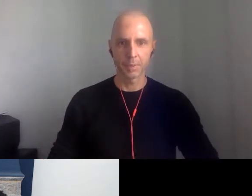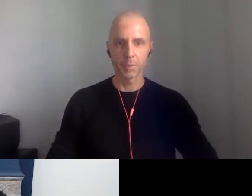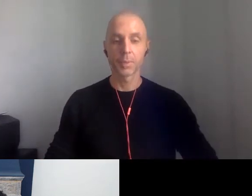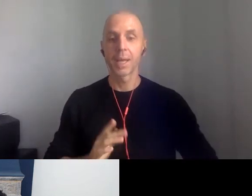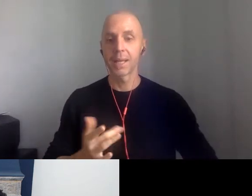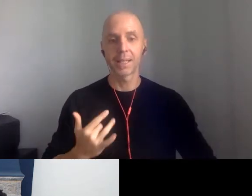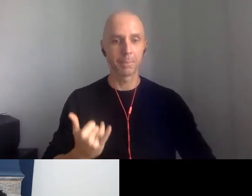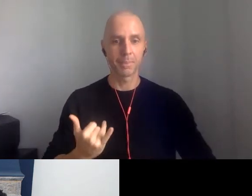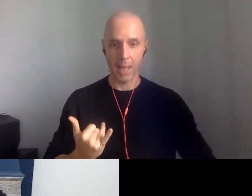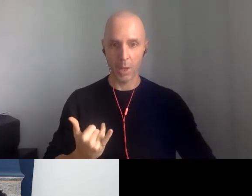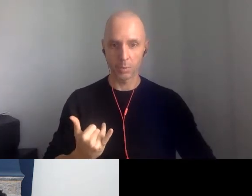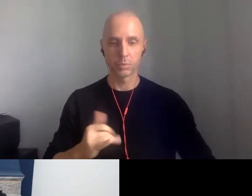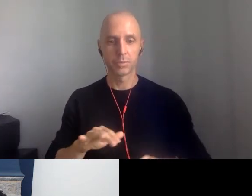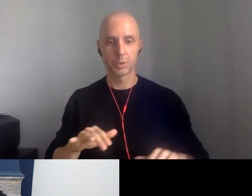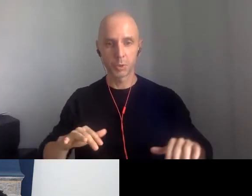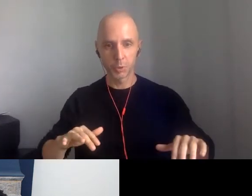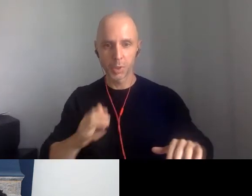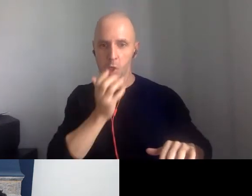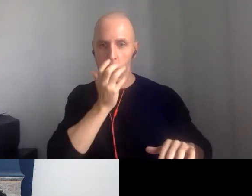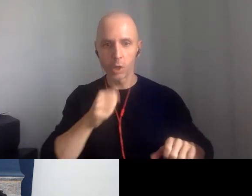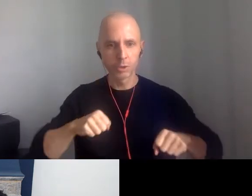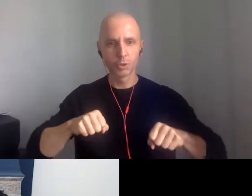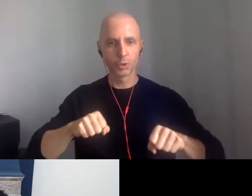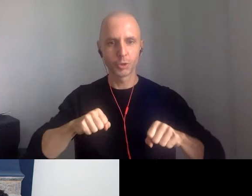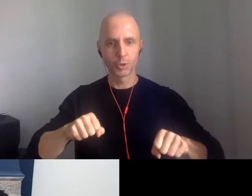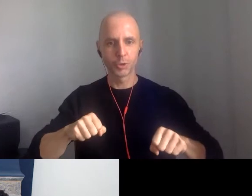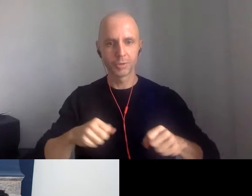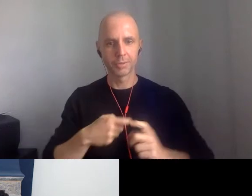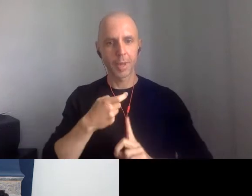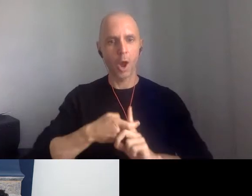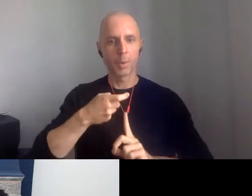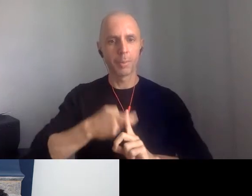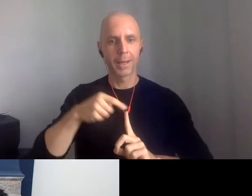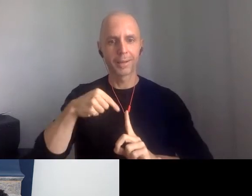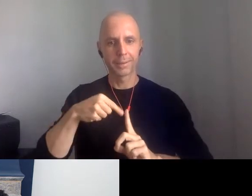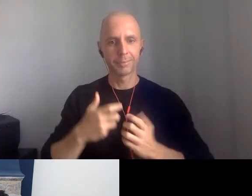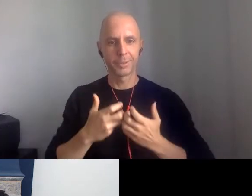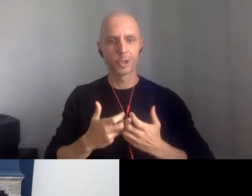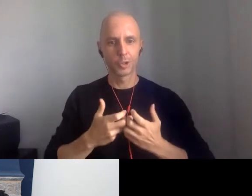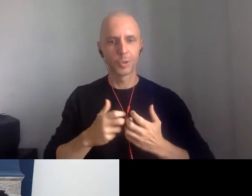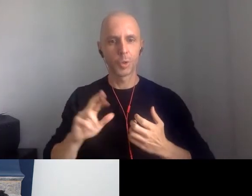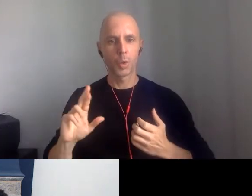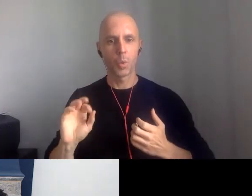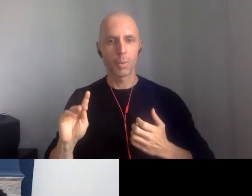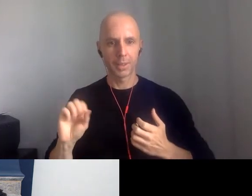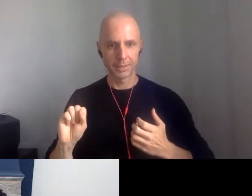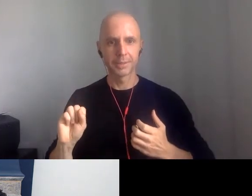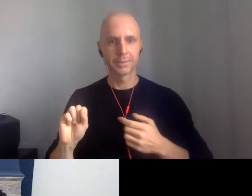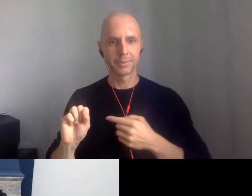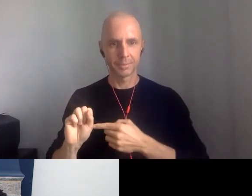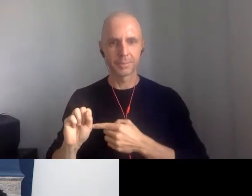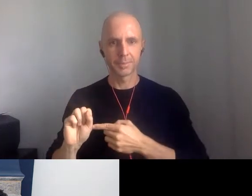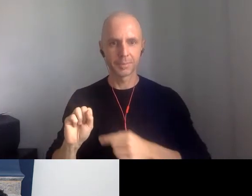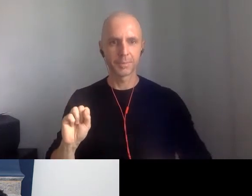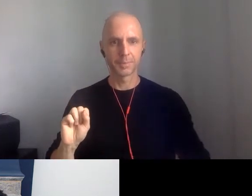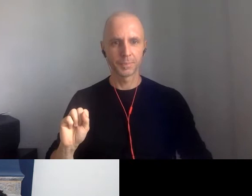pollution. Some of the castle's lawns are now maintained entirely self-sufficiently by these auto mowers, leaving us time to